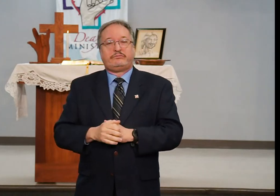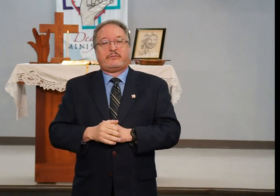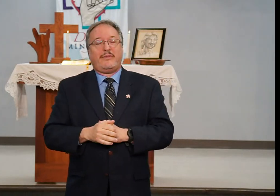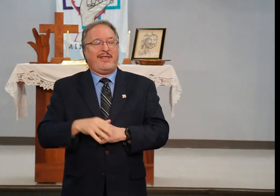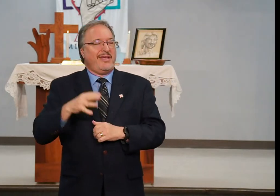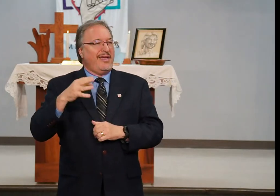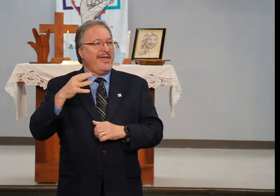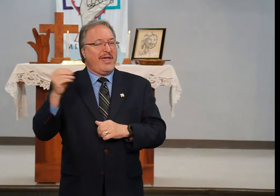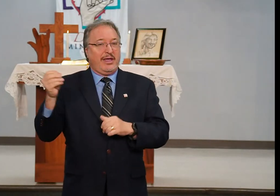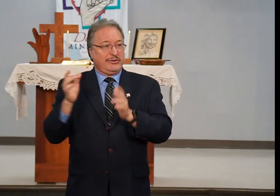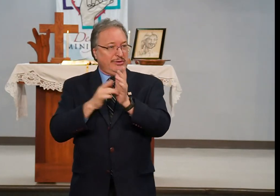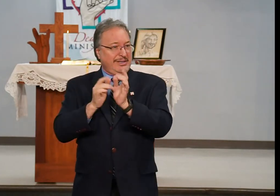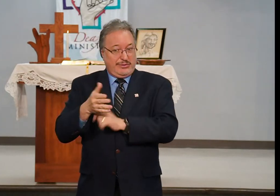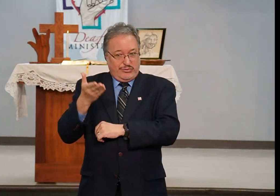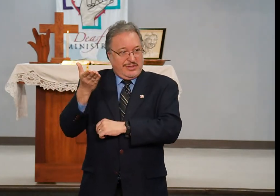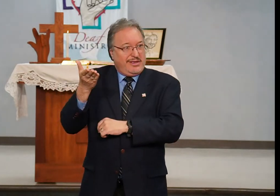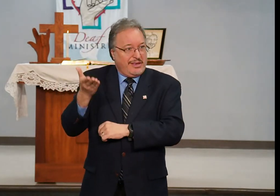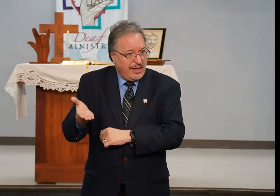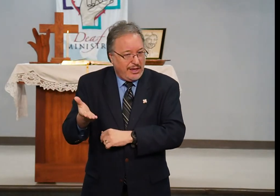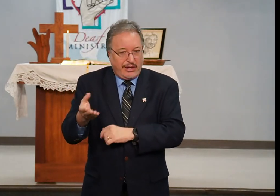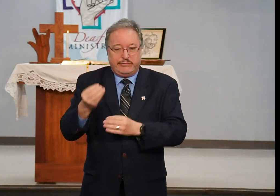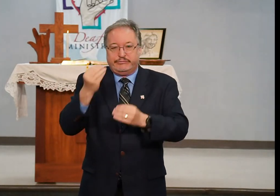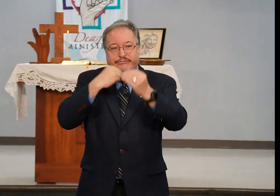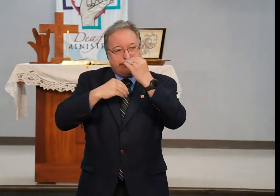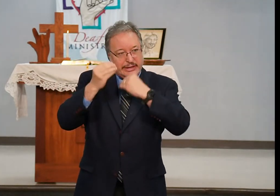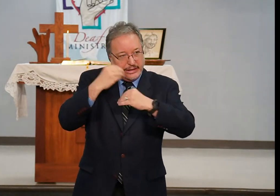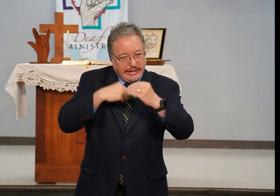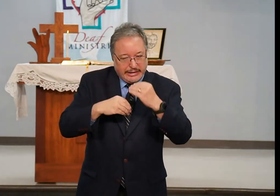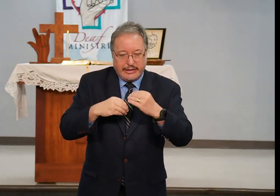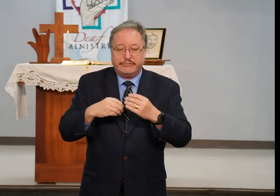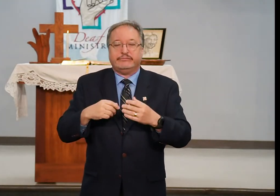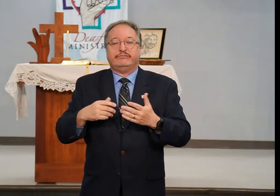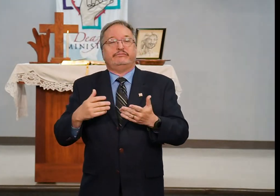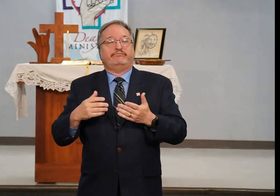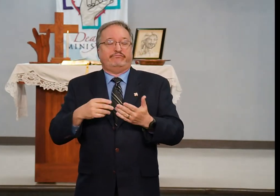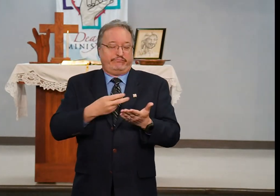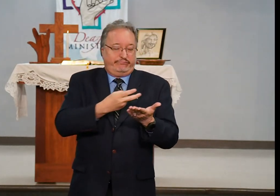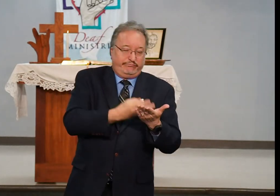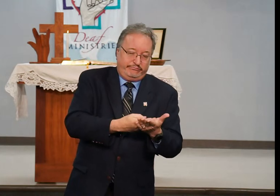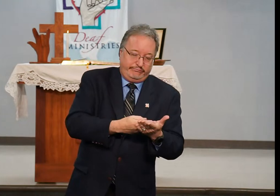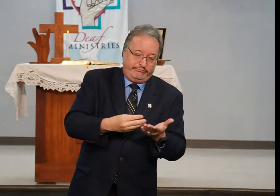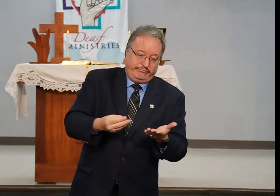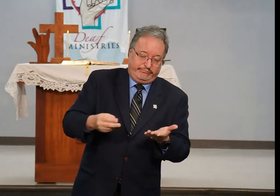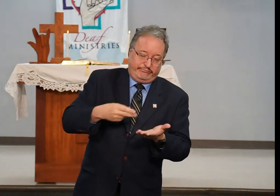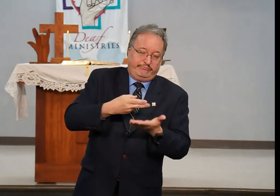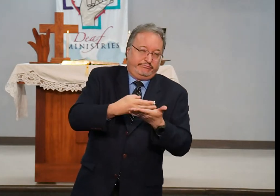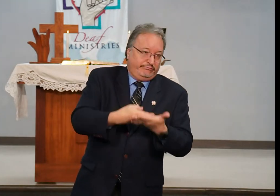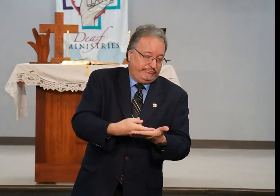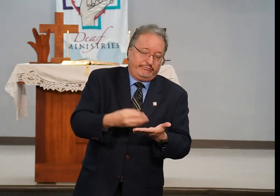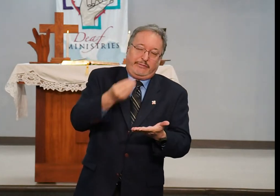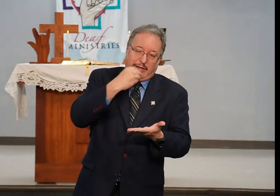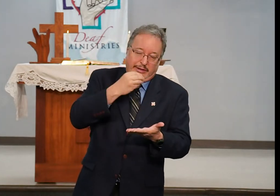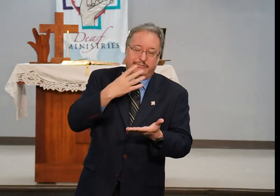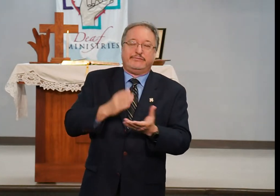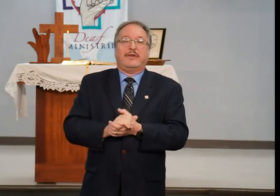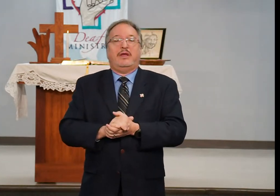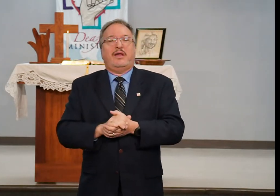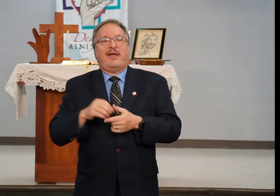of the time, and Jesus was there eating with them, and they were